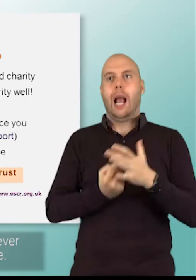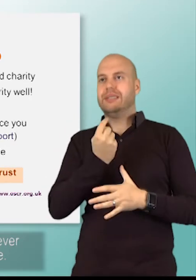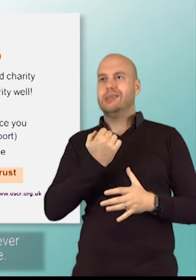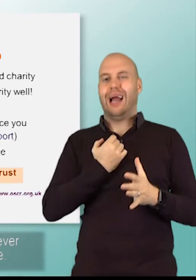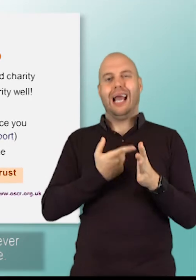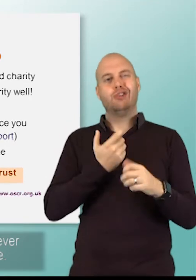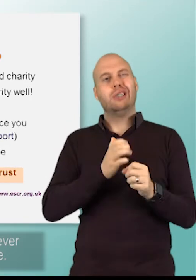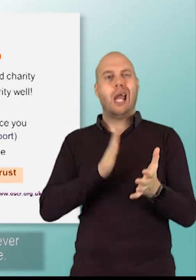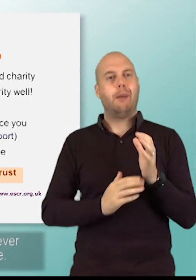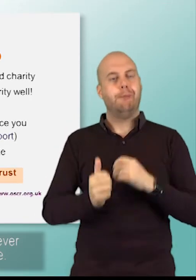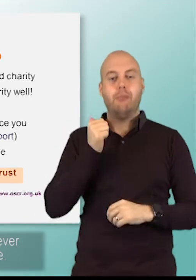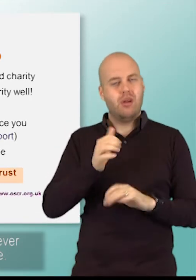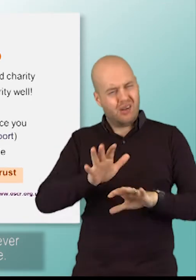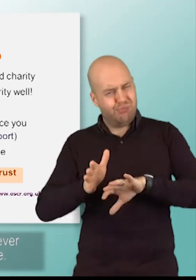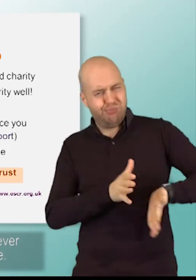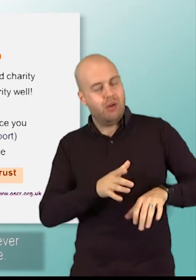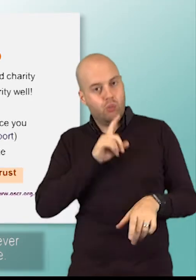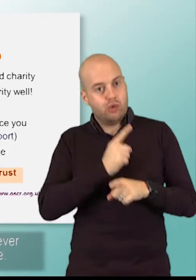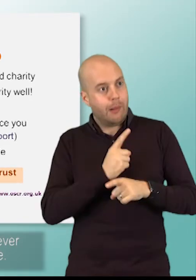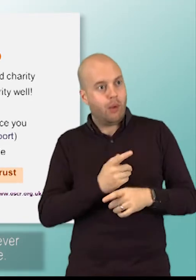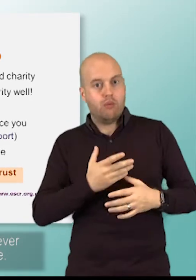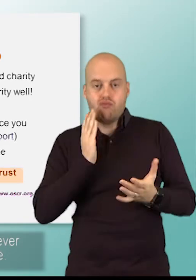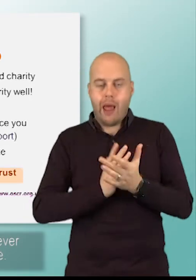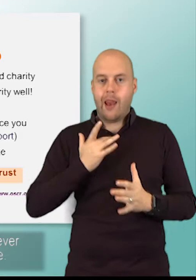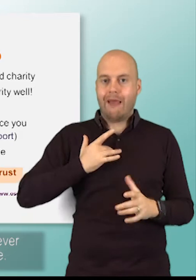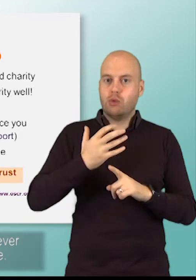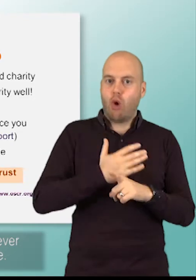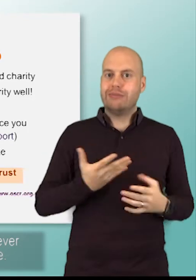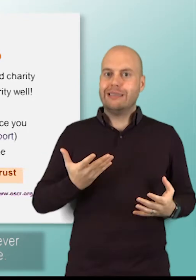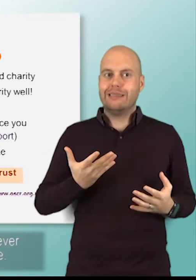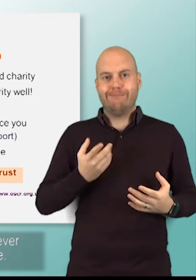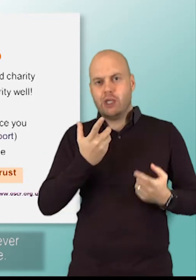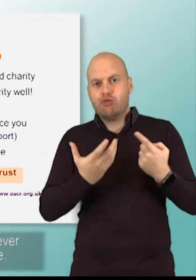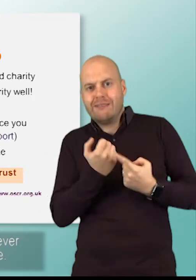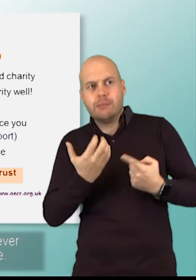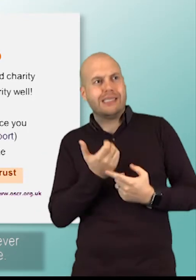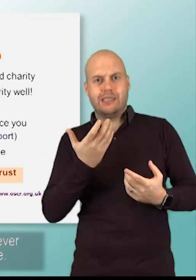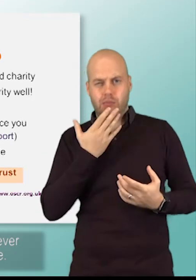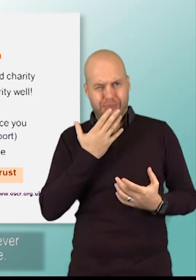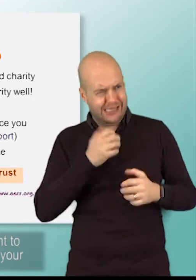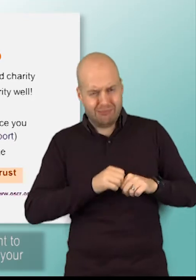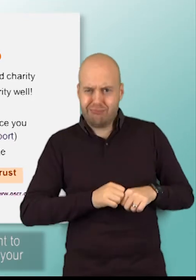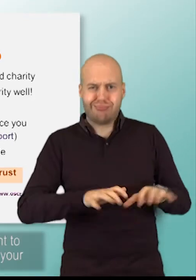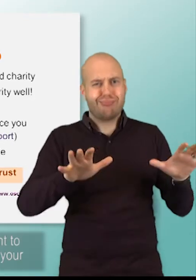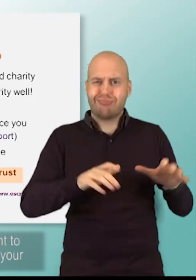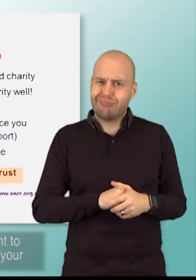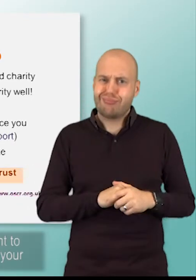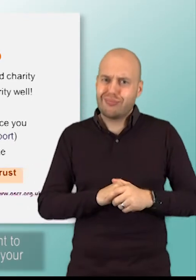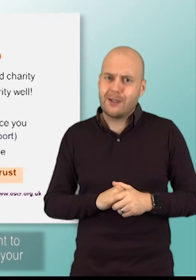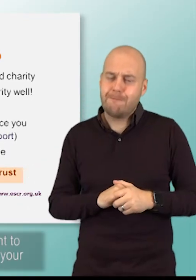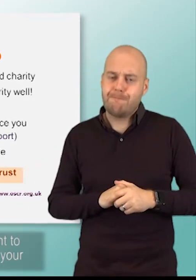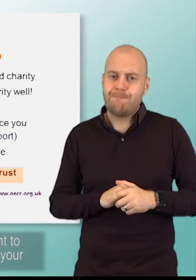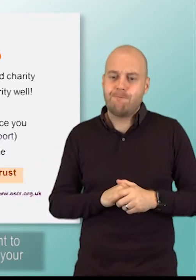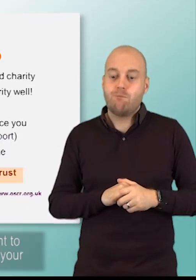use whatever imaginative means you have at your disposal to get that message out there. And if you